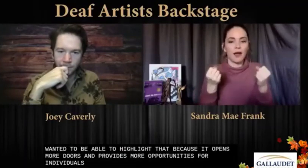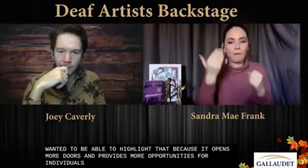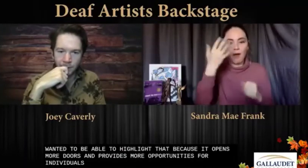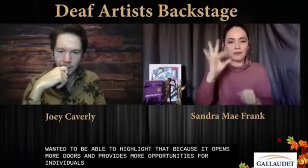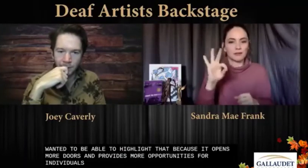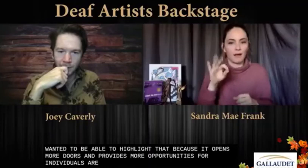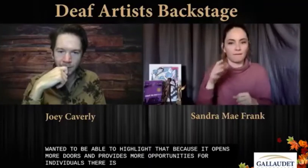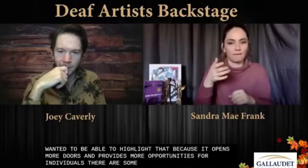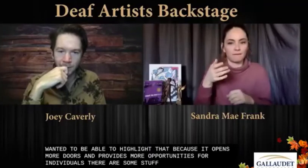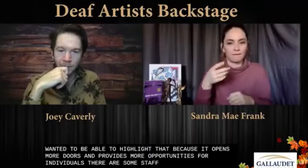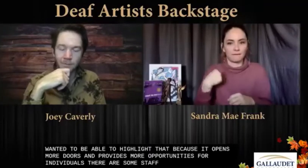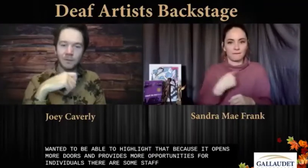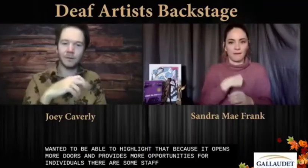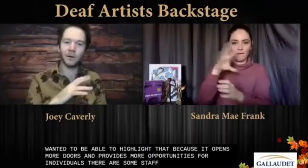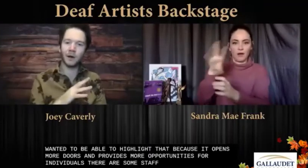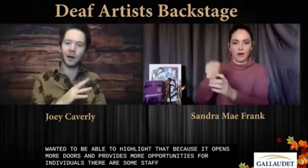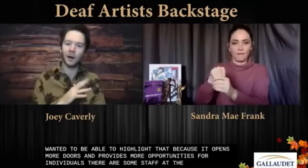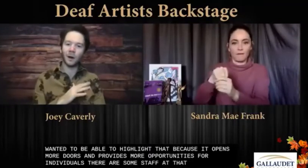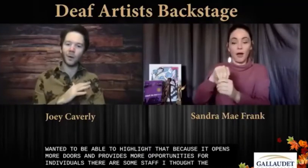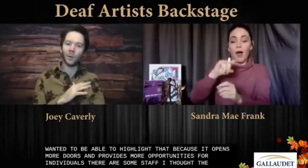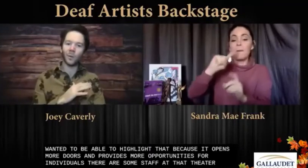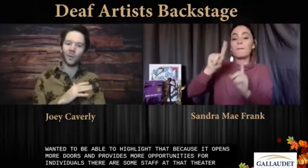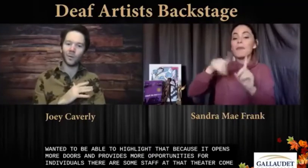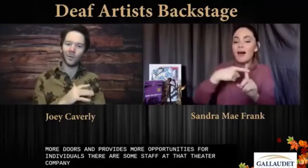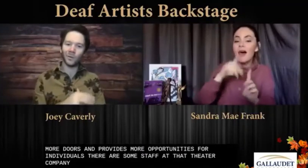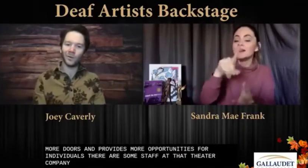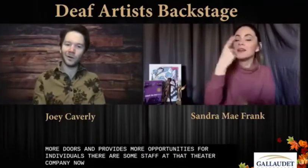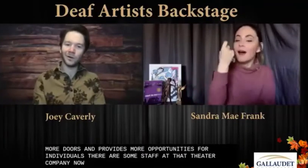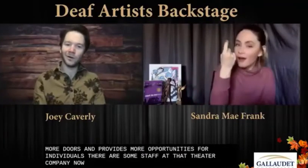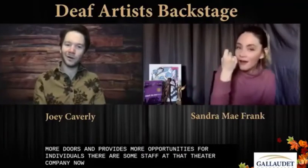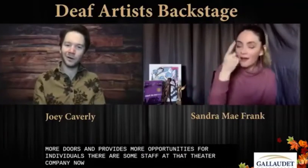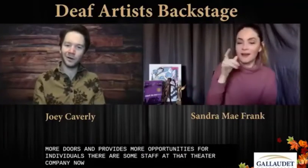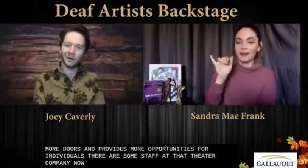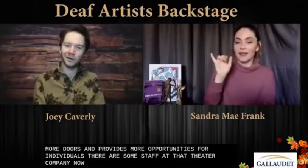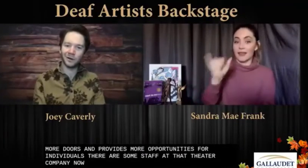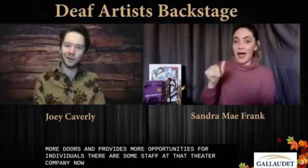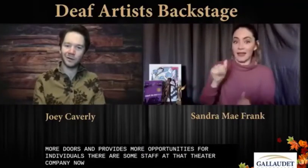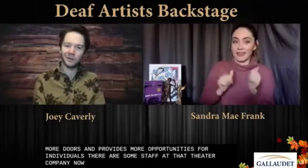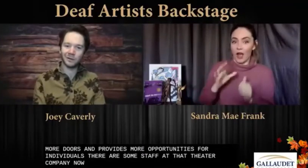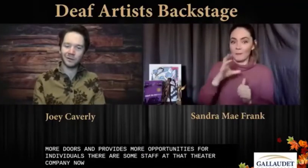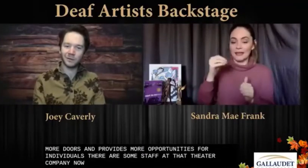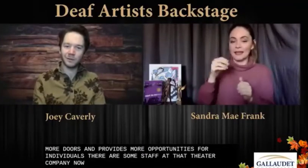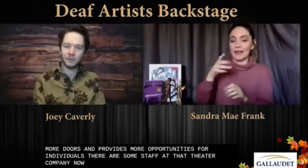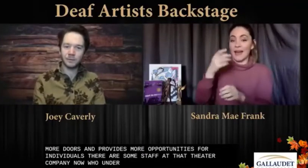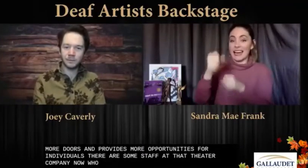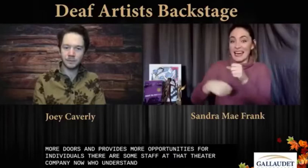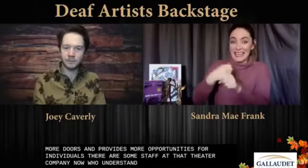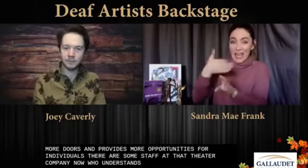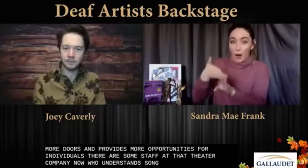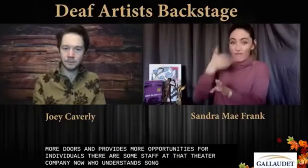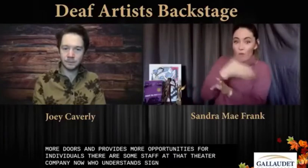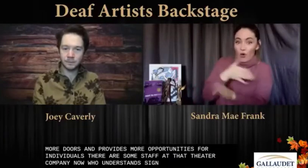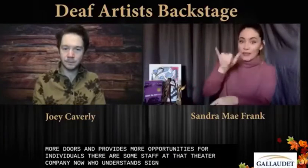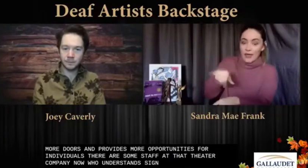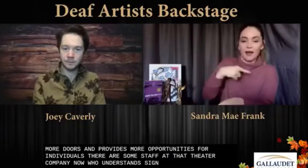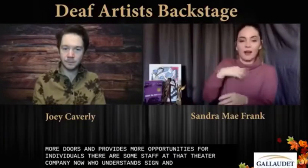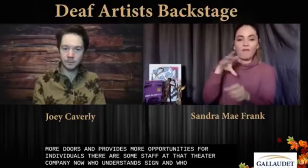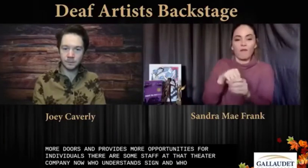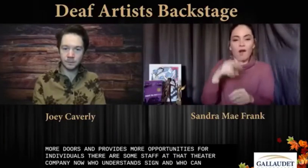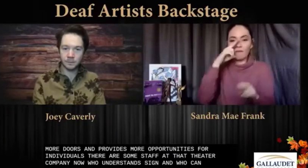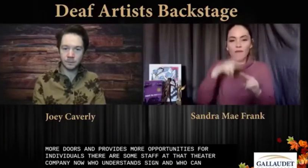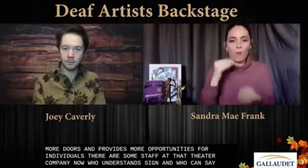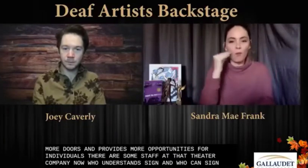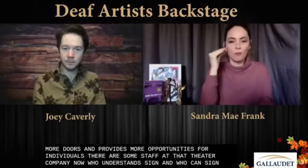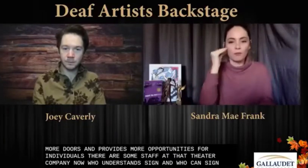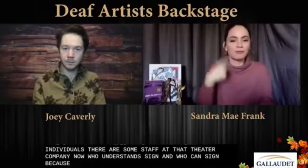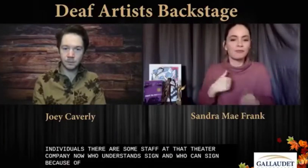there are some staff at that theater company now who understand sign and who can